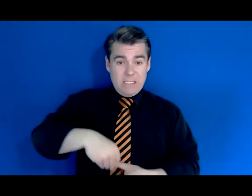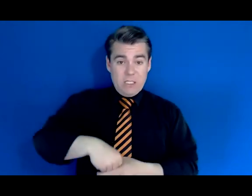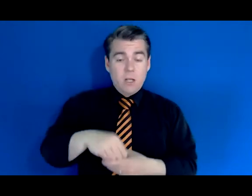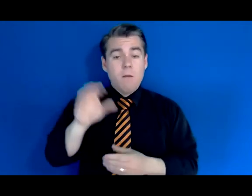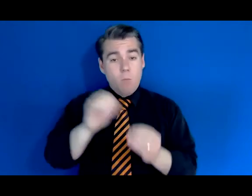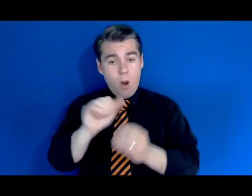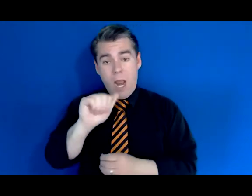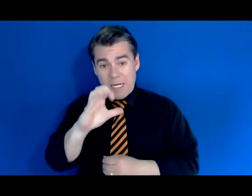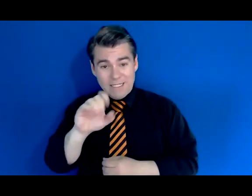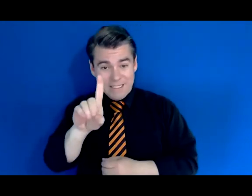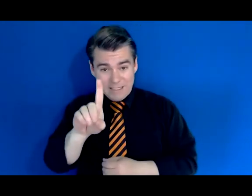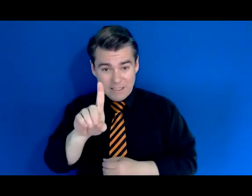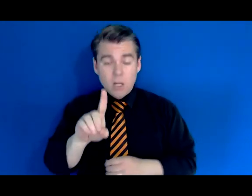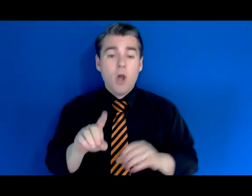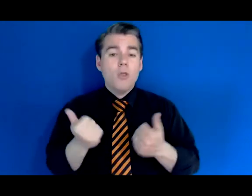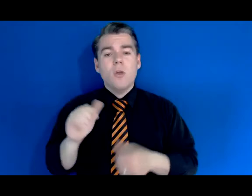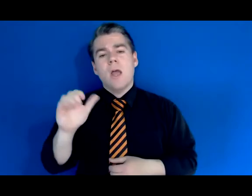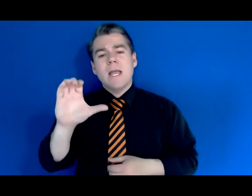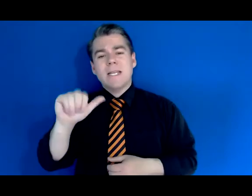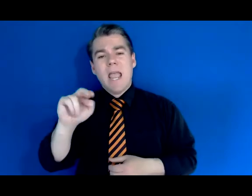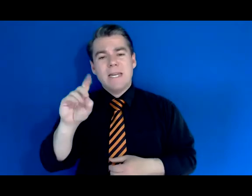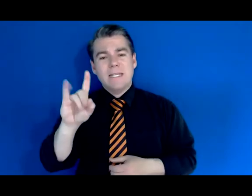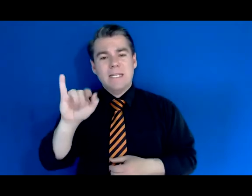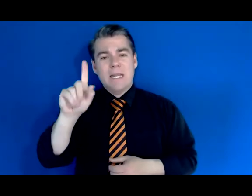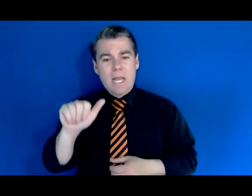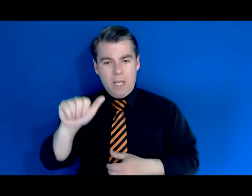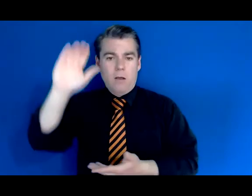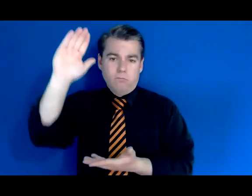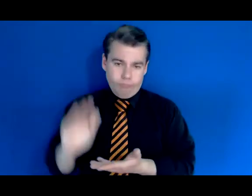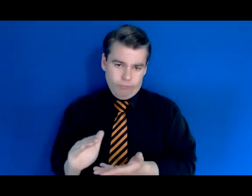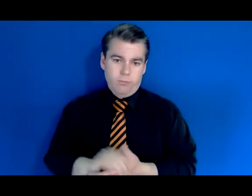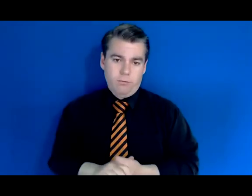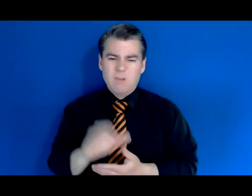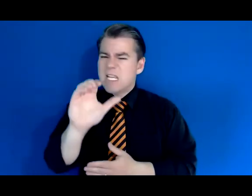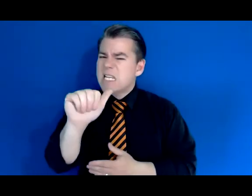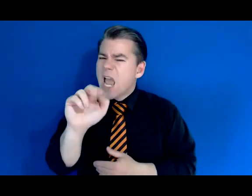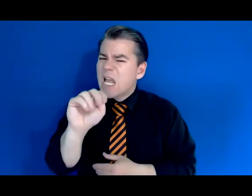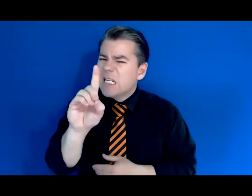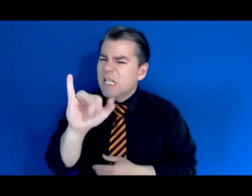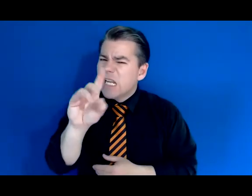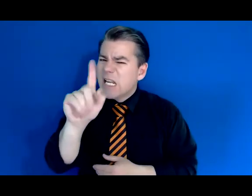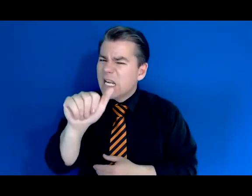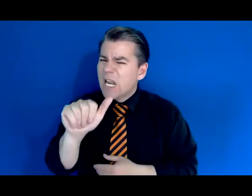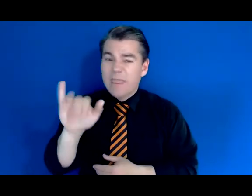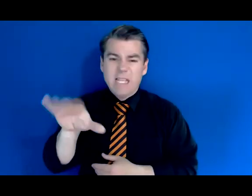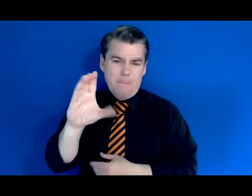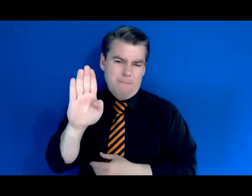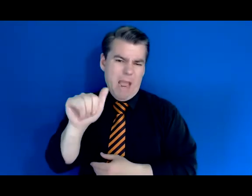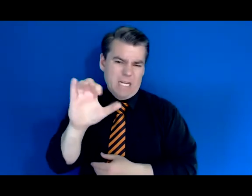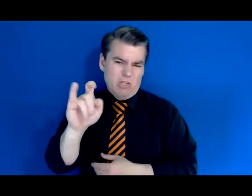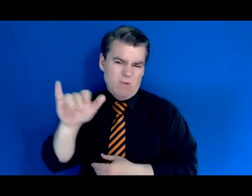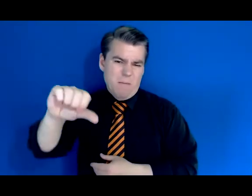the candida population. And candida is bad bacteria. It also increases levels